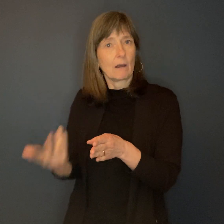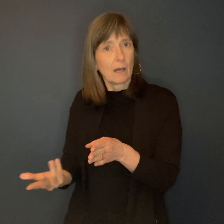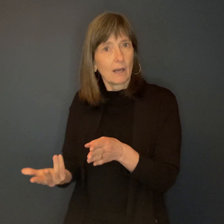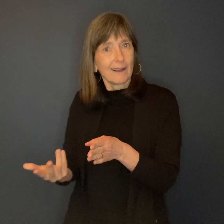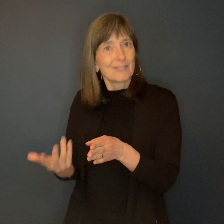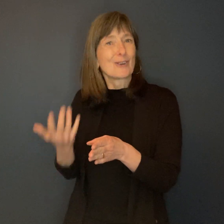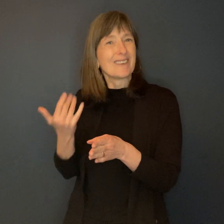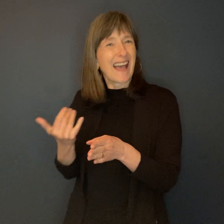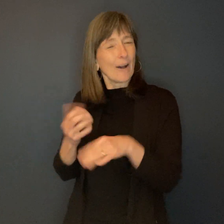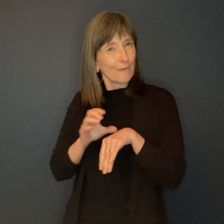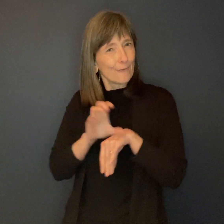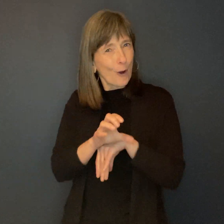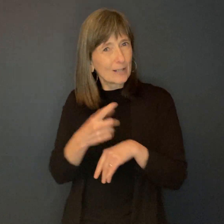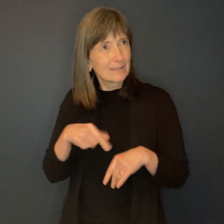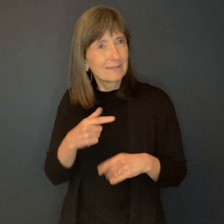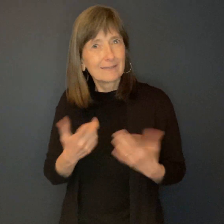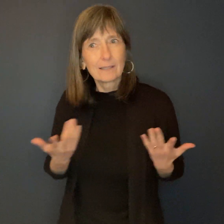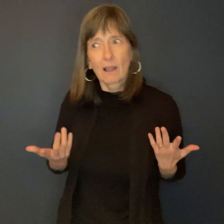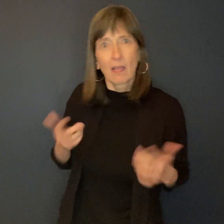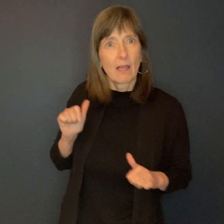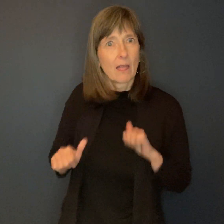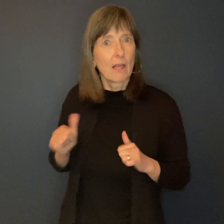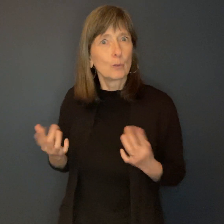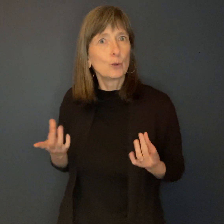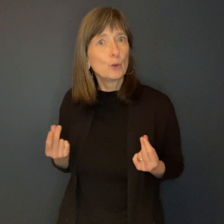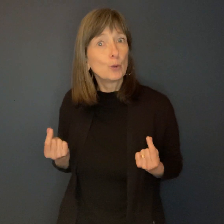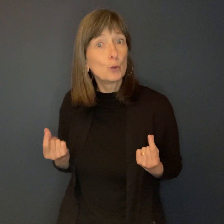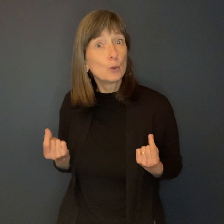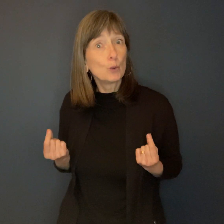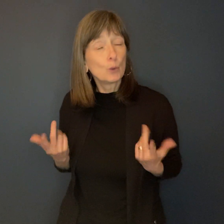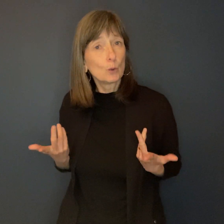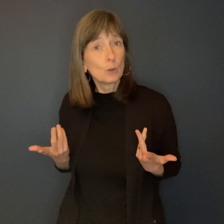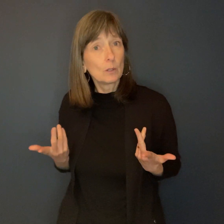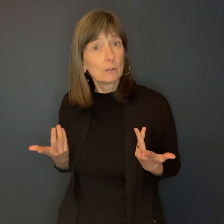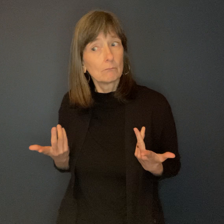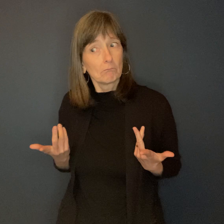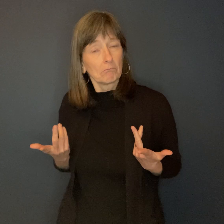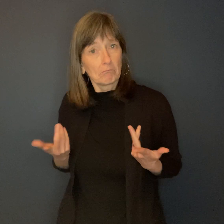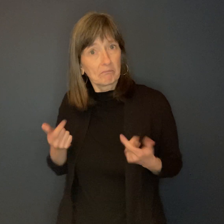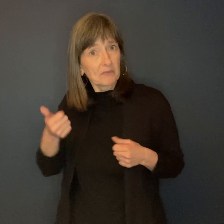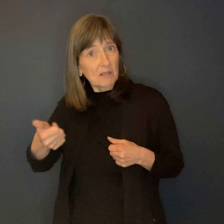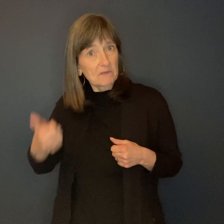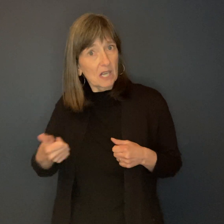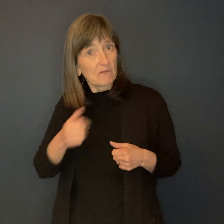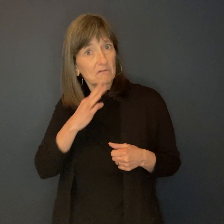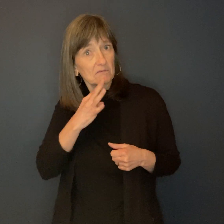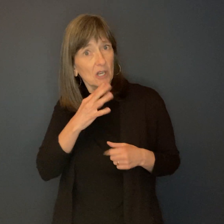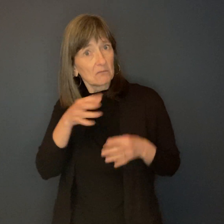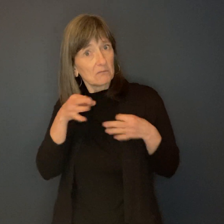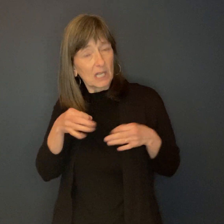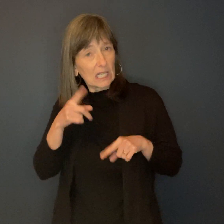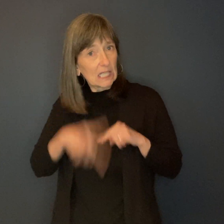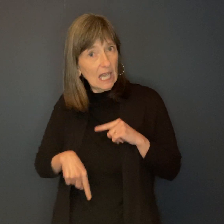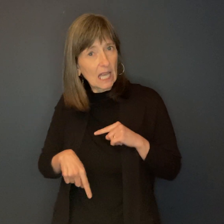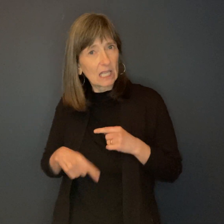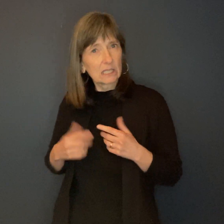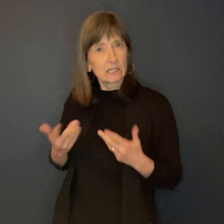kind of leaves people in a kind of, in a state where they're not really